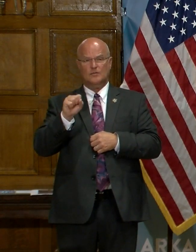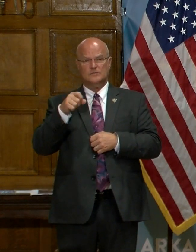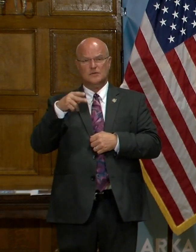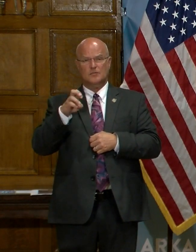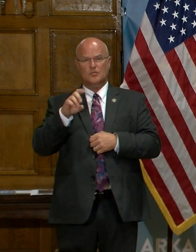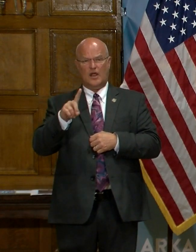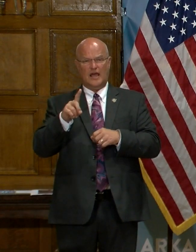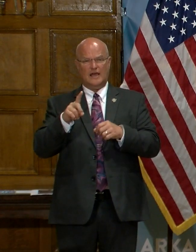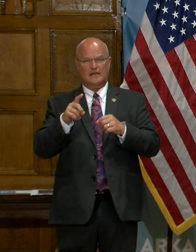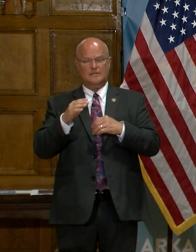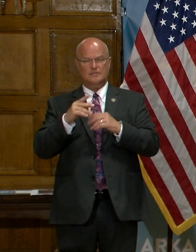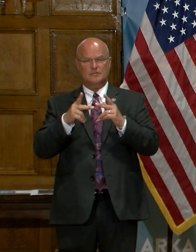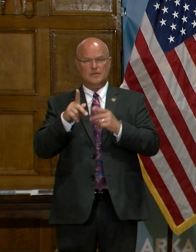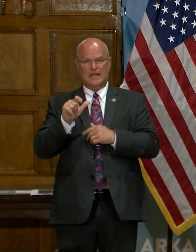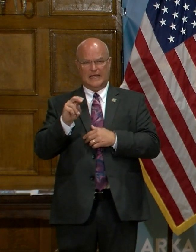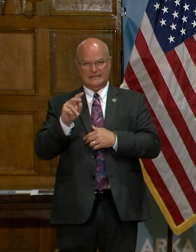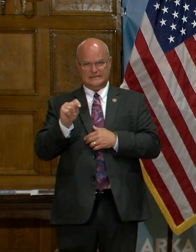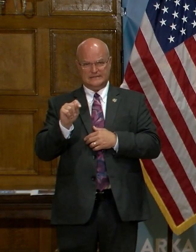facility.